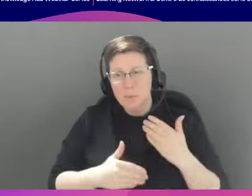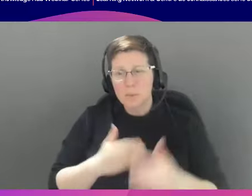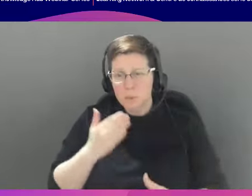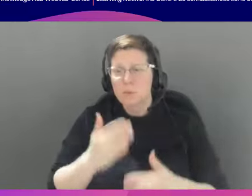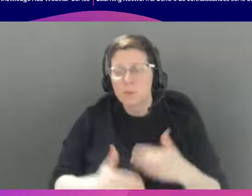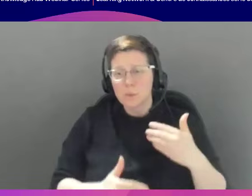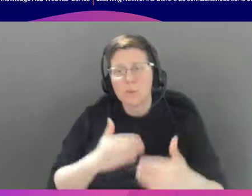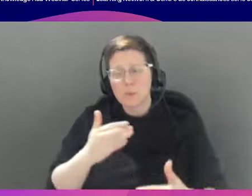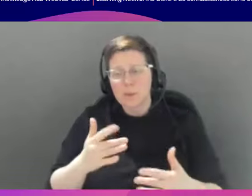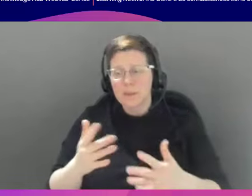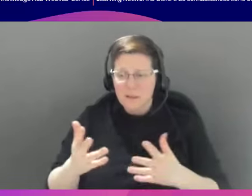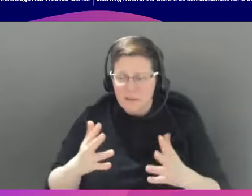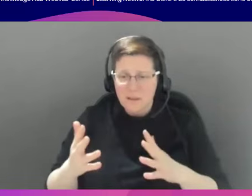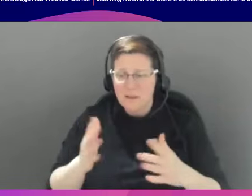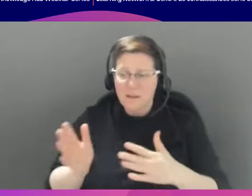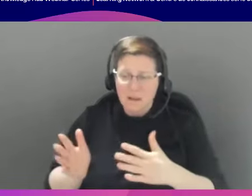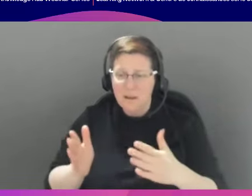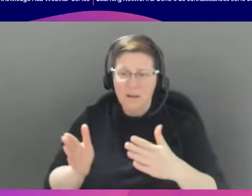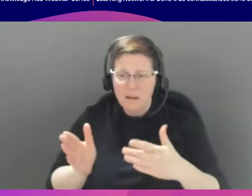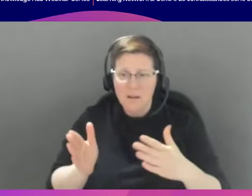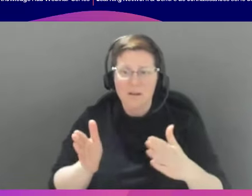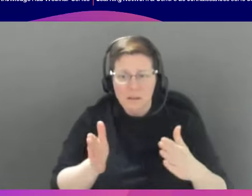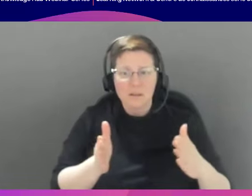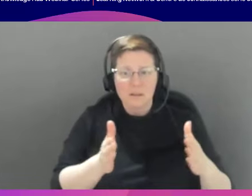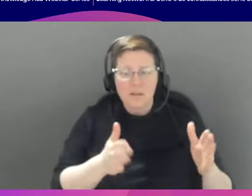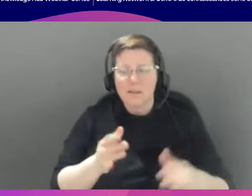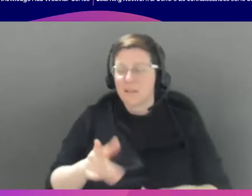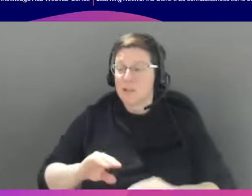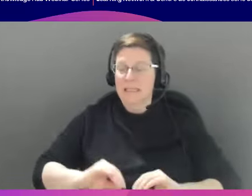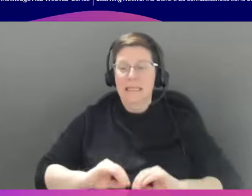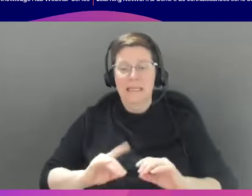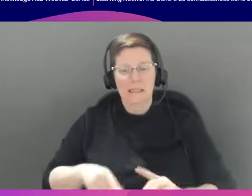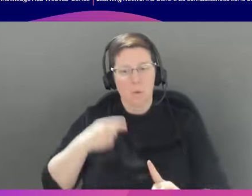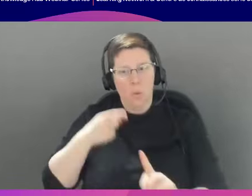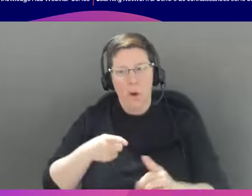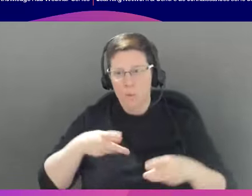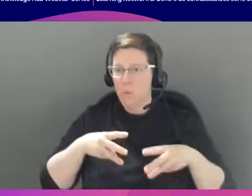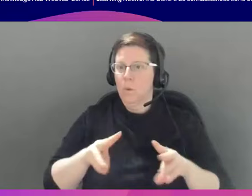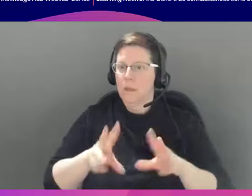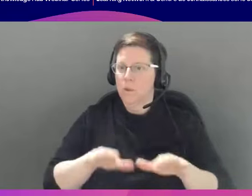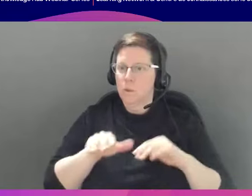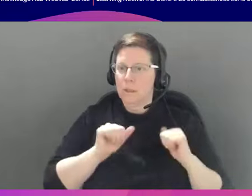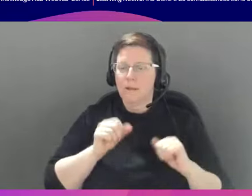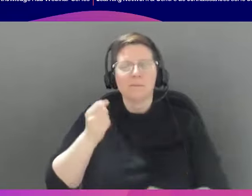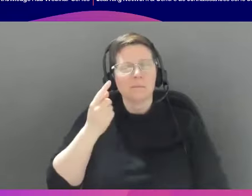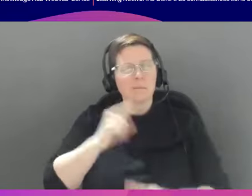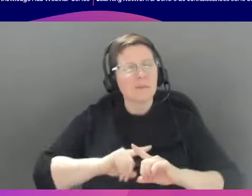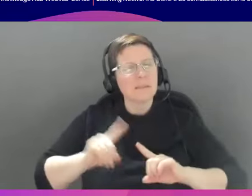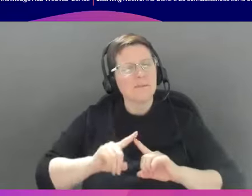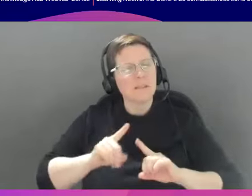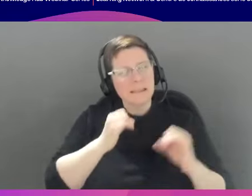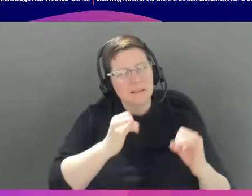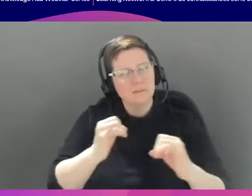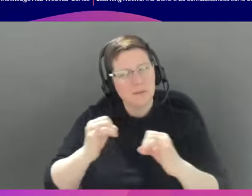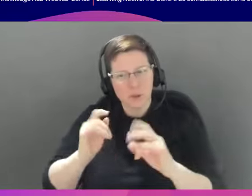negotiation where there is no clear recipe for exiting because there are a lot of unique push and pull factors